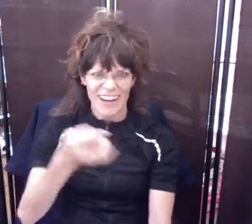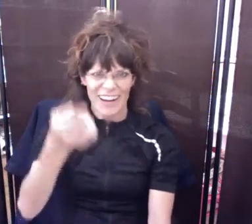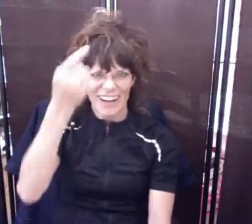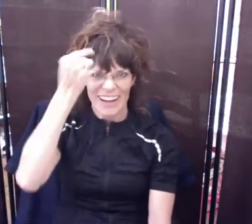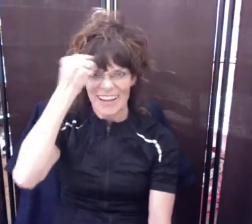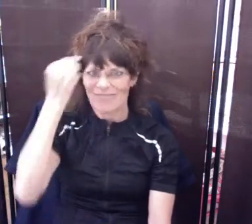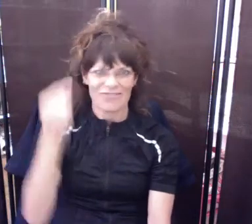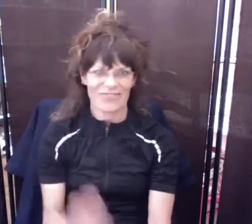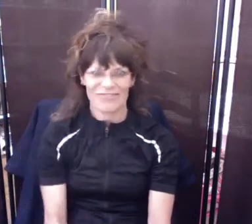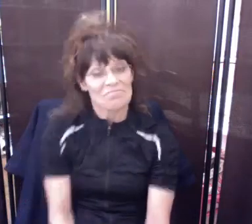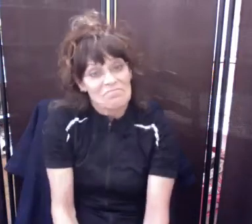mind. I